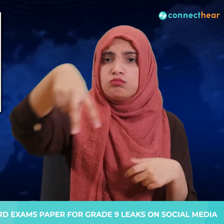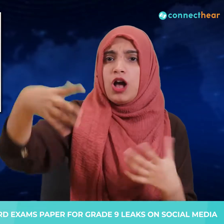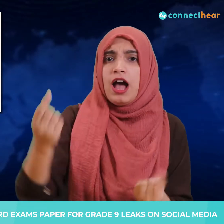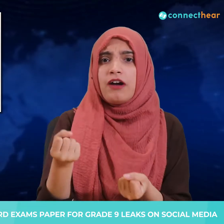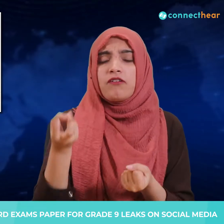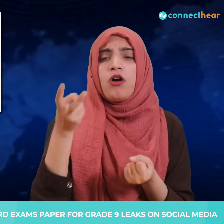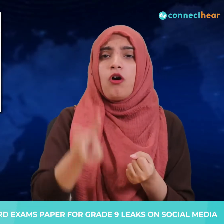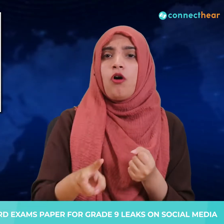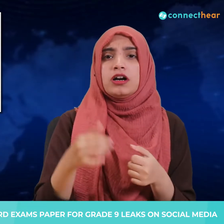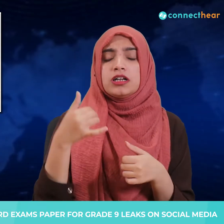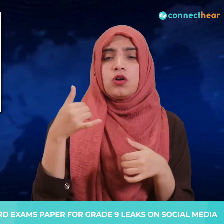center as well.